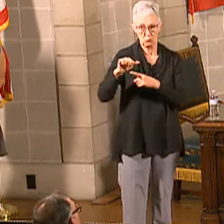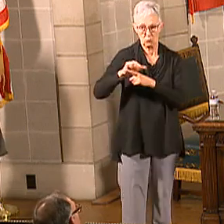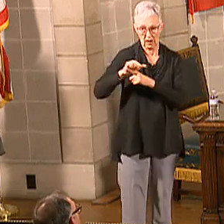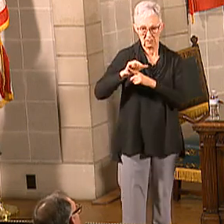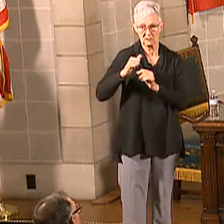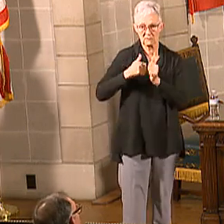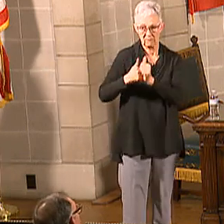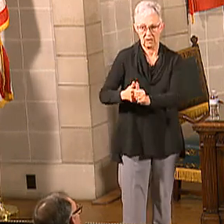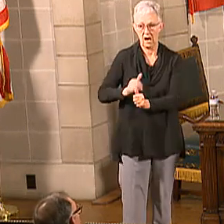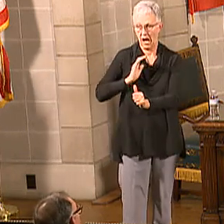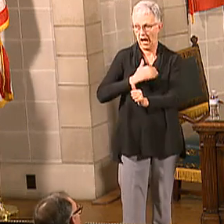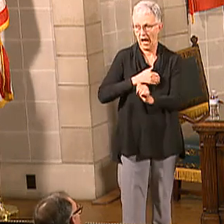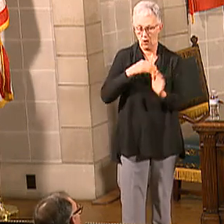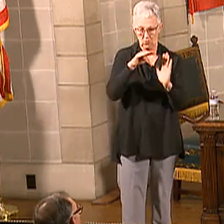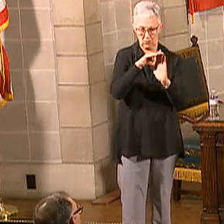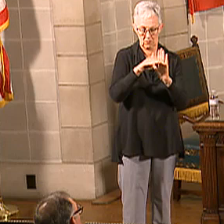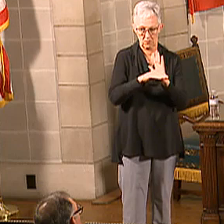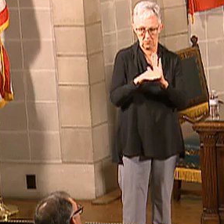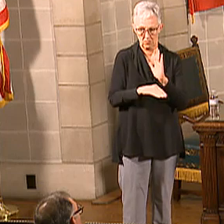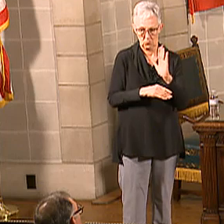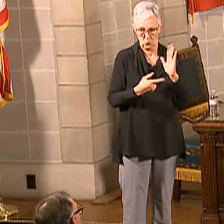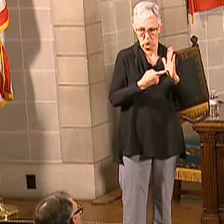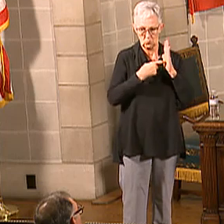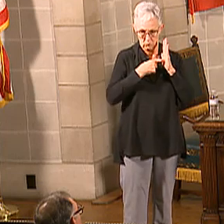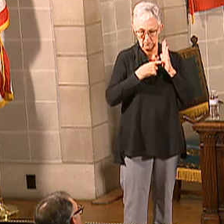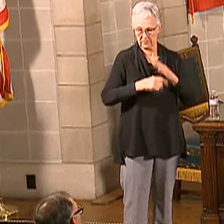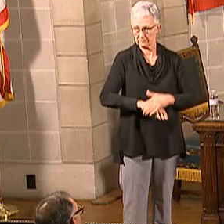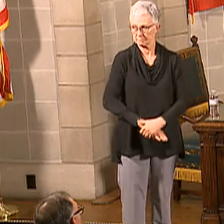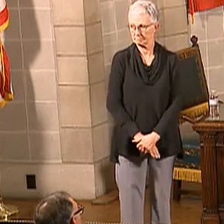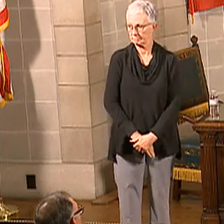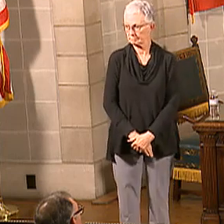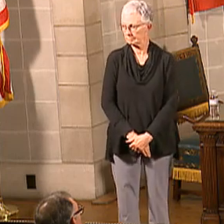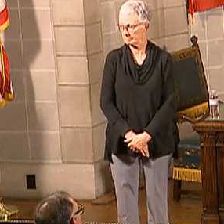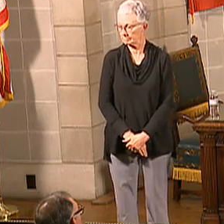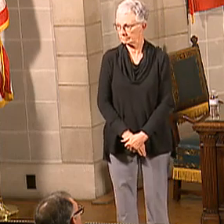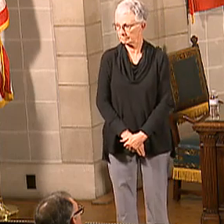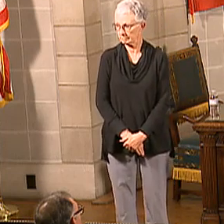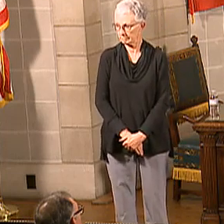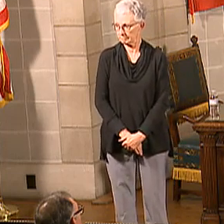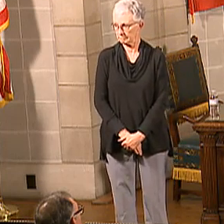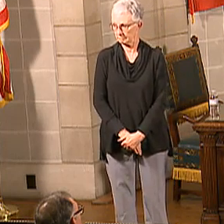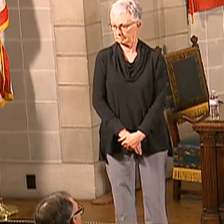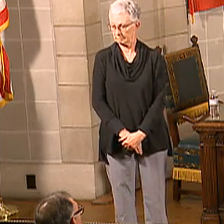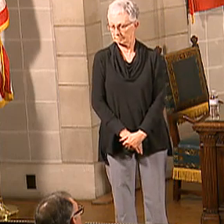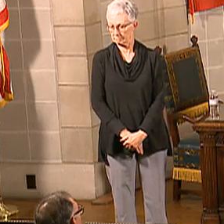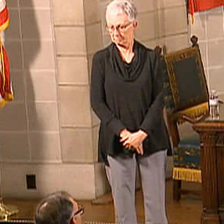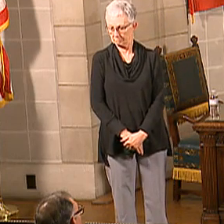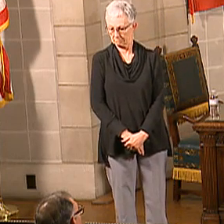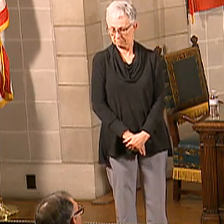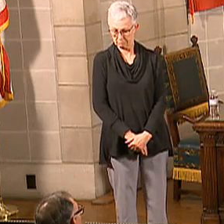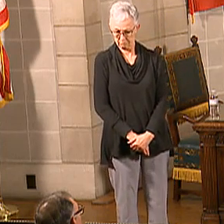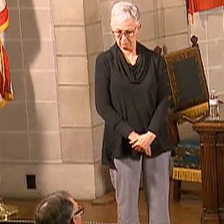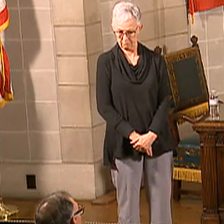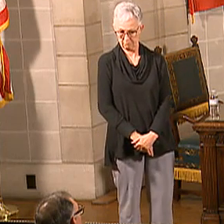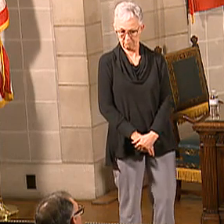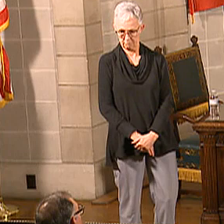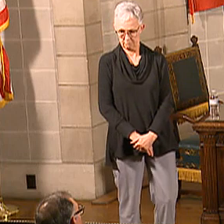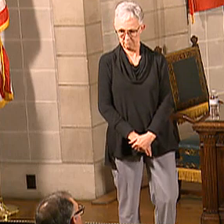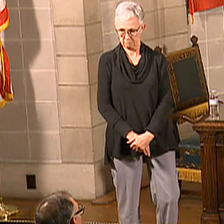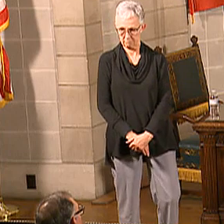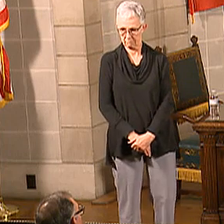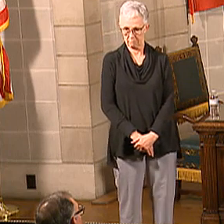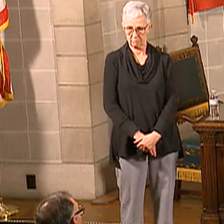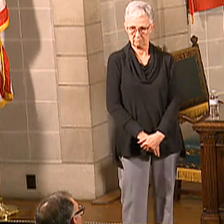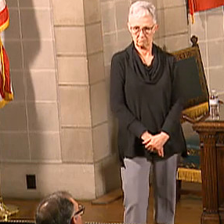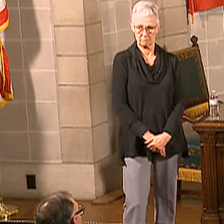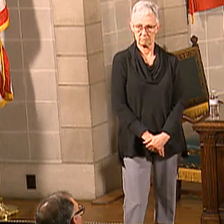We have a question from Chris Dunker. A lot of readers are concerned about Nebraska not having a stay-at-home order the way other states do. With the number of DHMs in